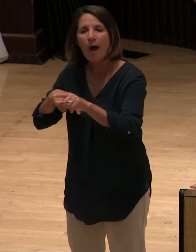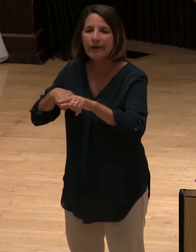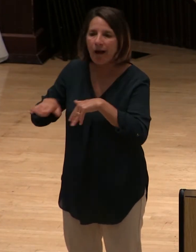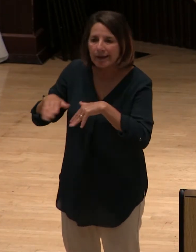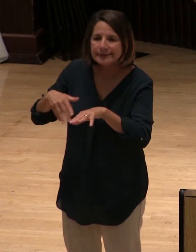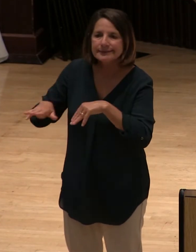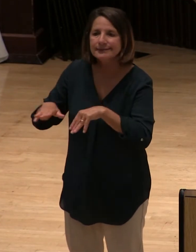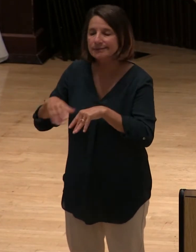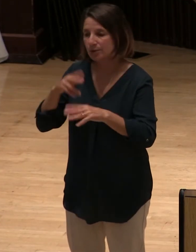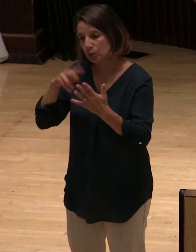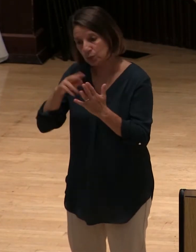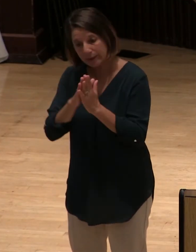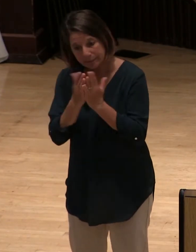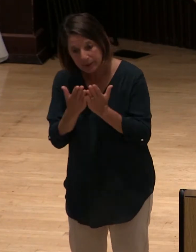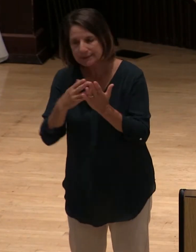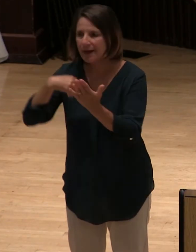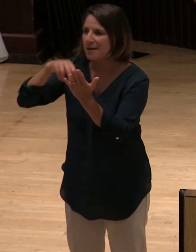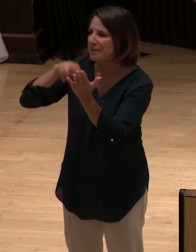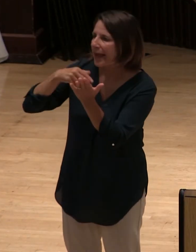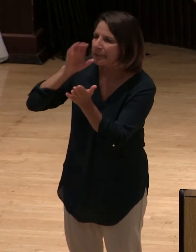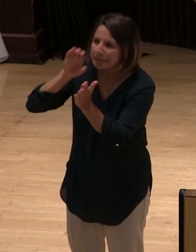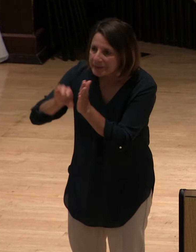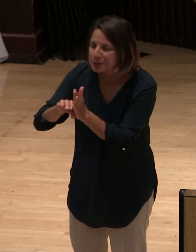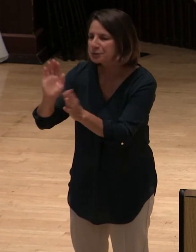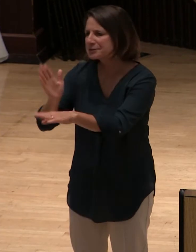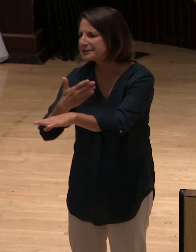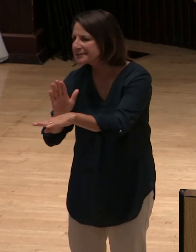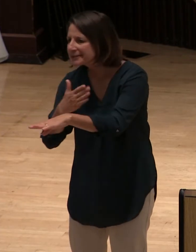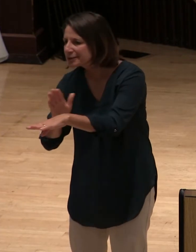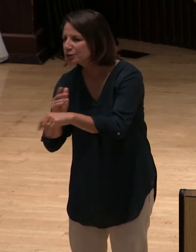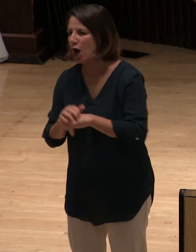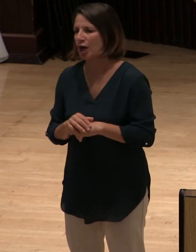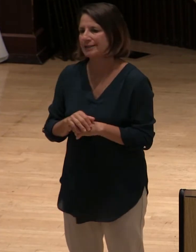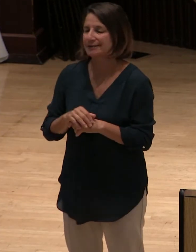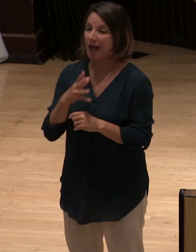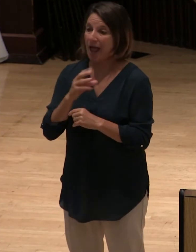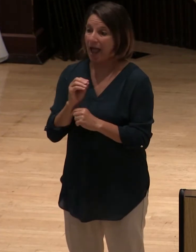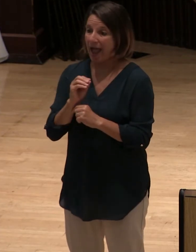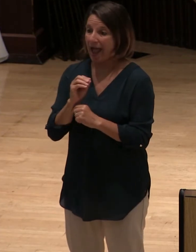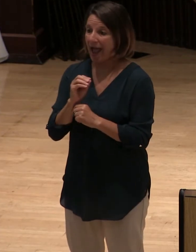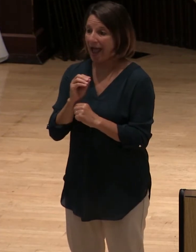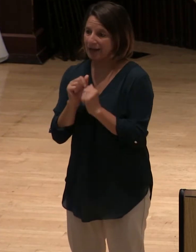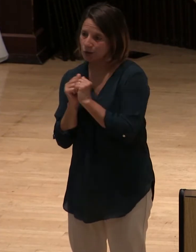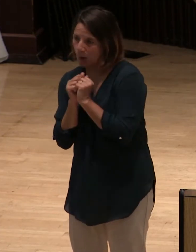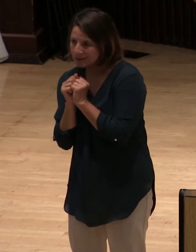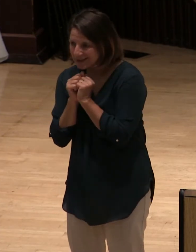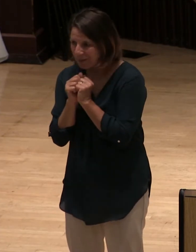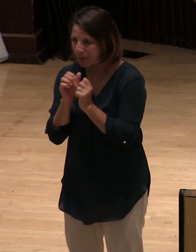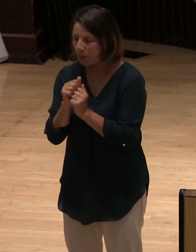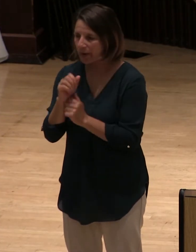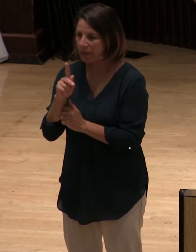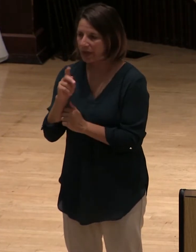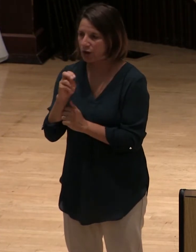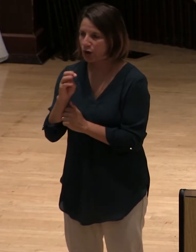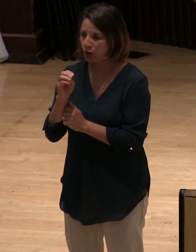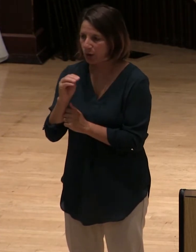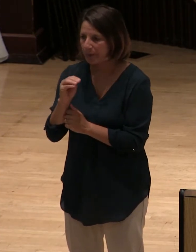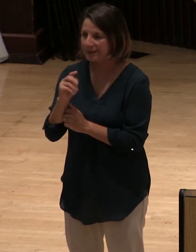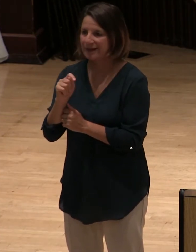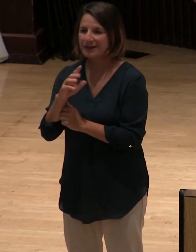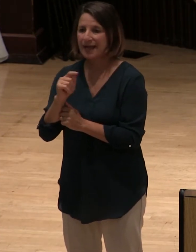books, paint pictures, sing songs, and cozy up with Kermit and Teddy Bear and Peppa Pig.